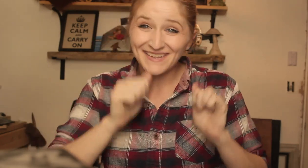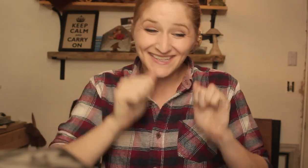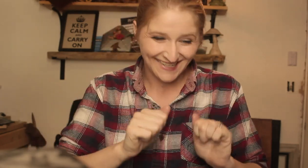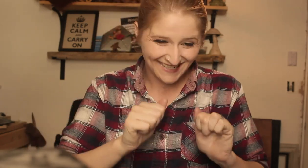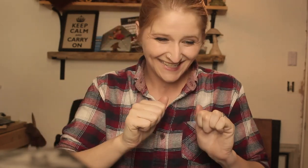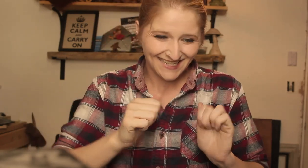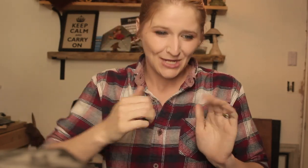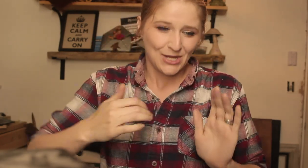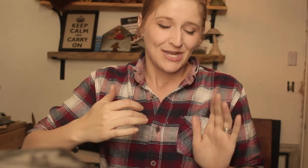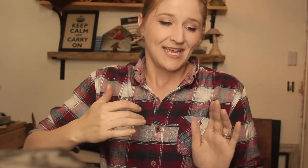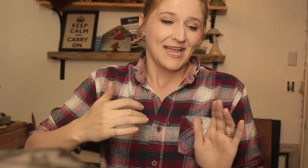ability